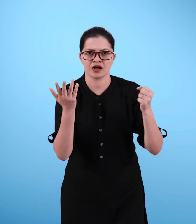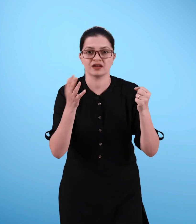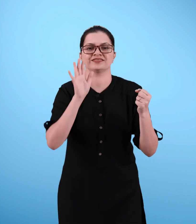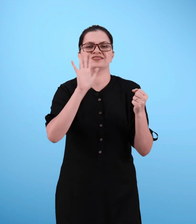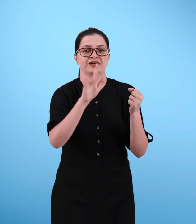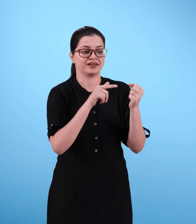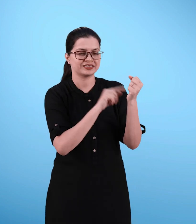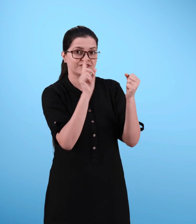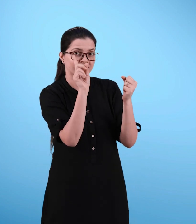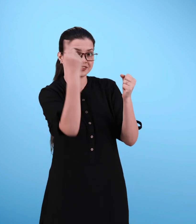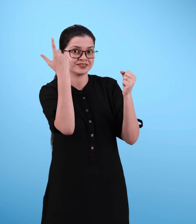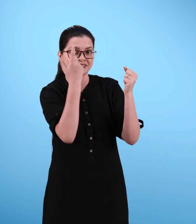stage.